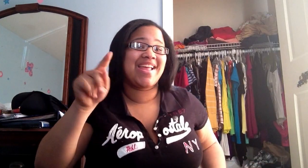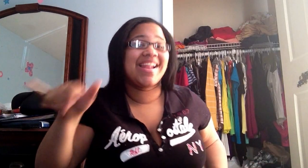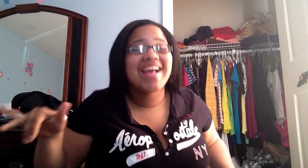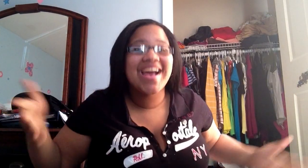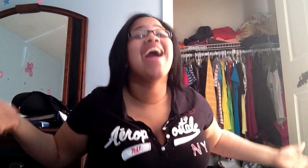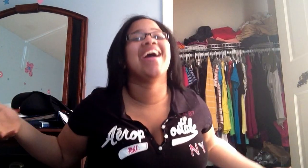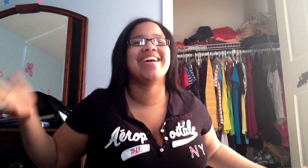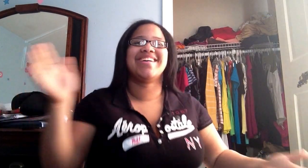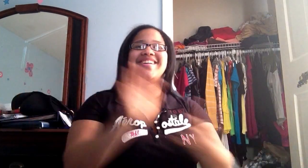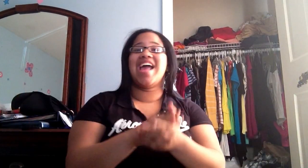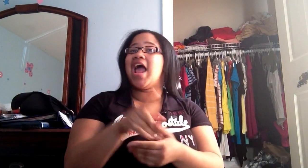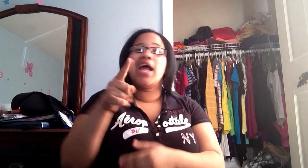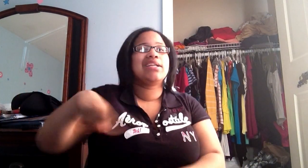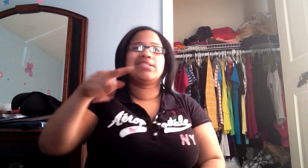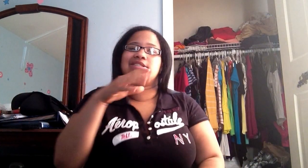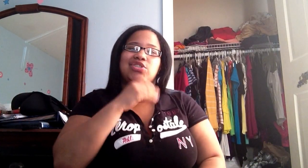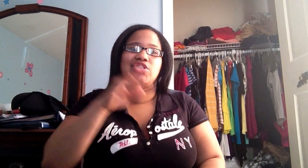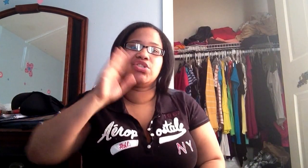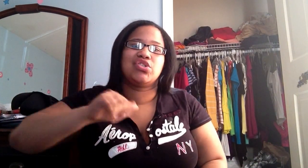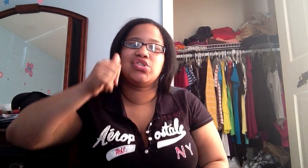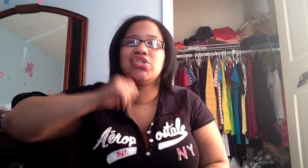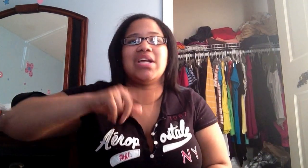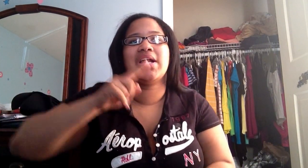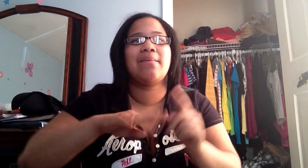Chick in here that I can't have. Bada boom, bada bam, bada bam.